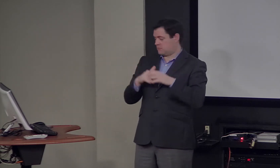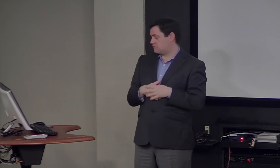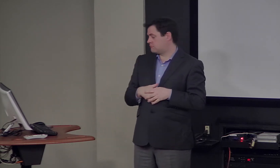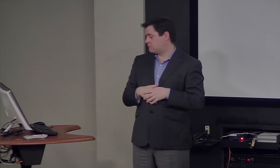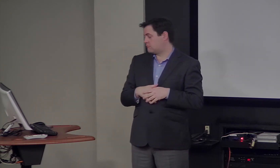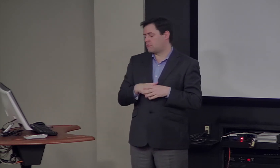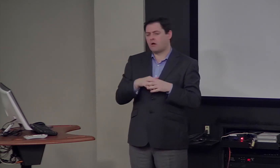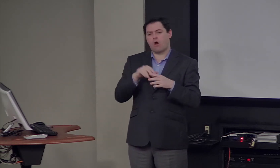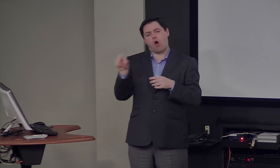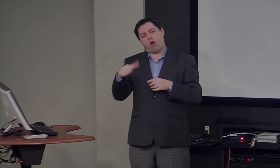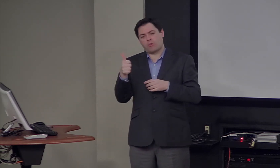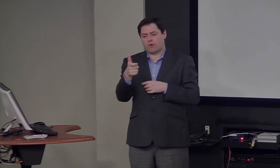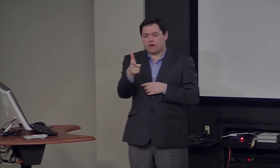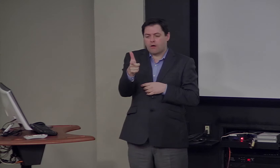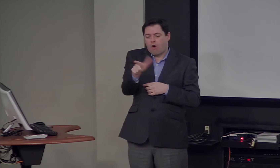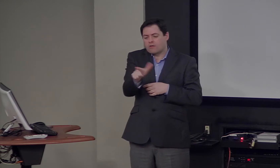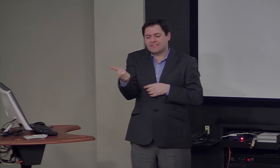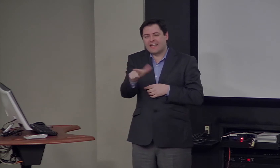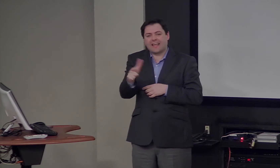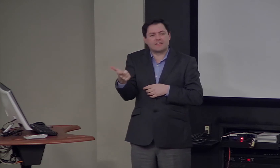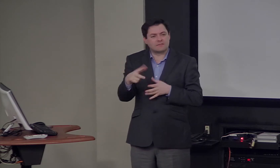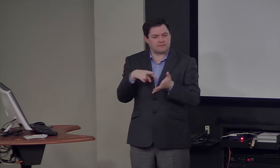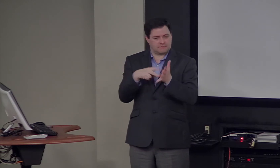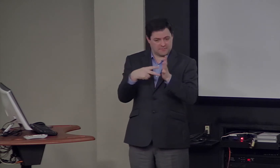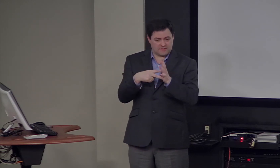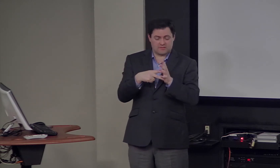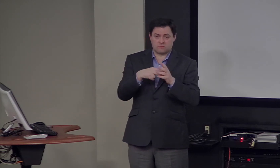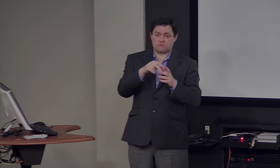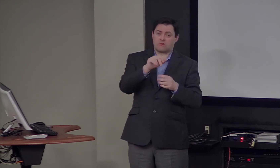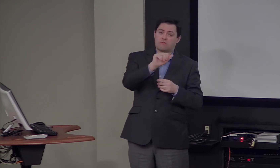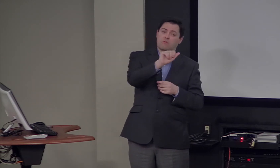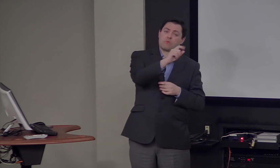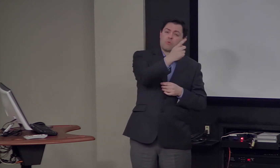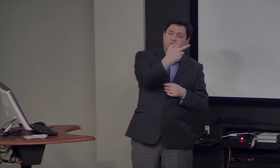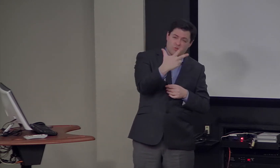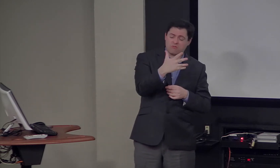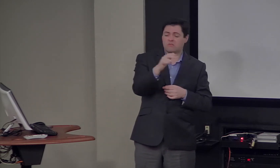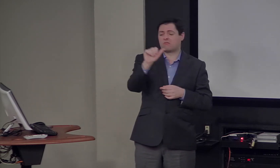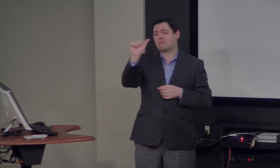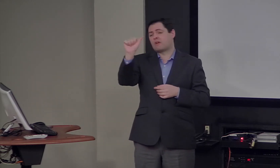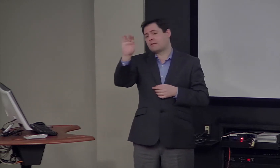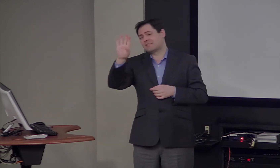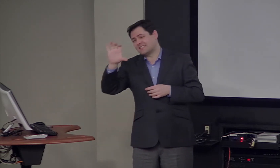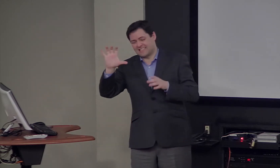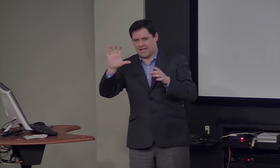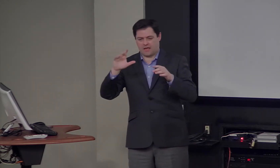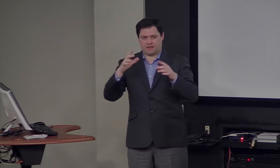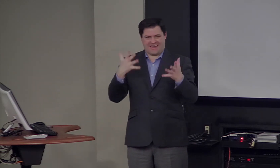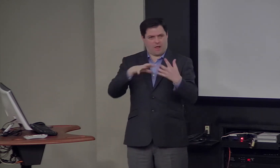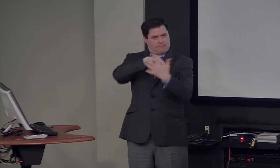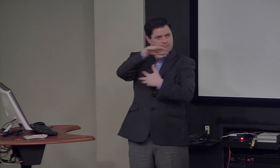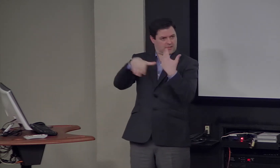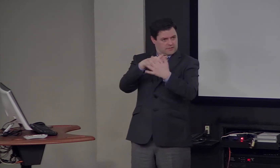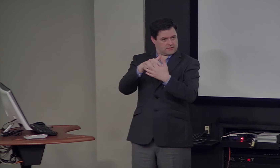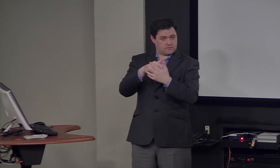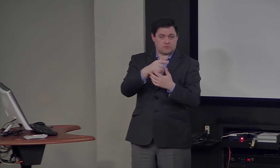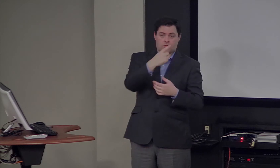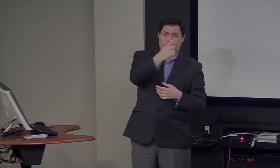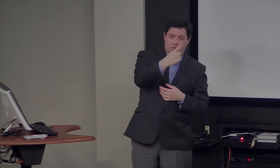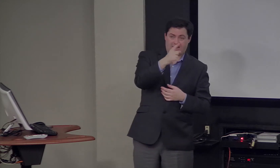dexterity skill to be able to complete this task. The second one is a connections alternating skill, where you didn't just have the numbers